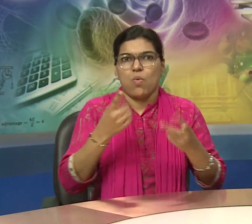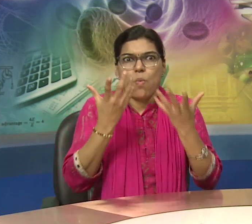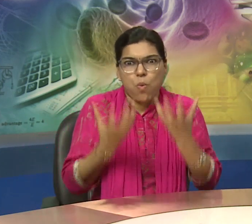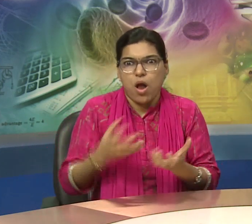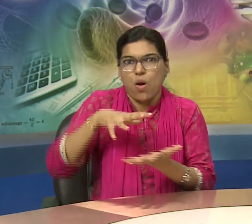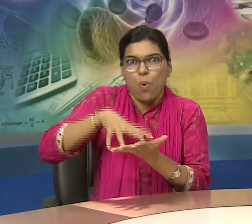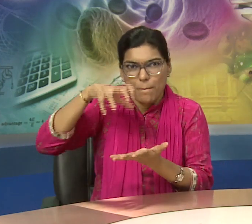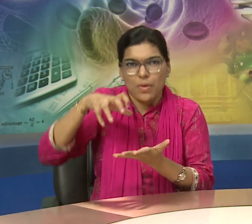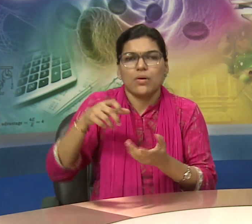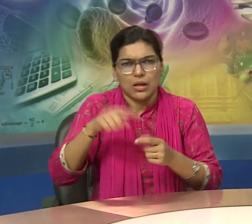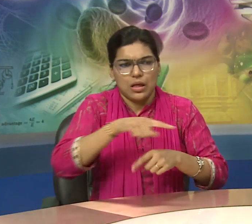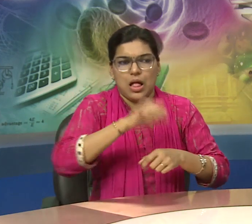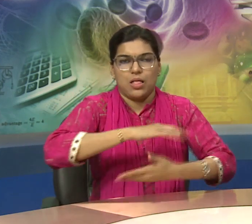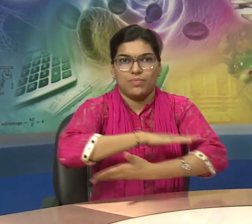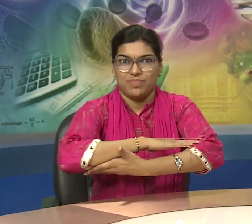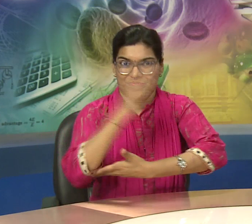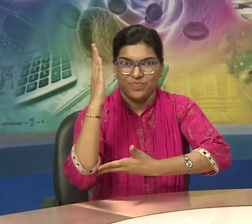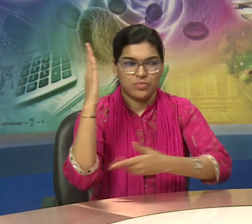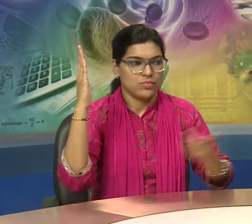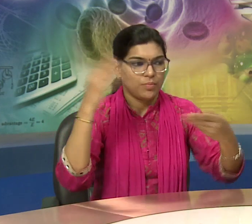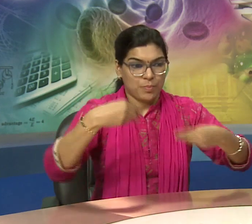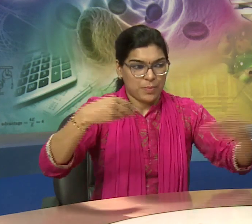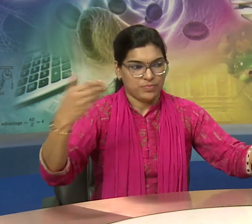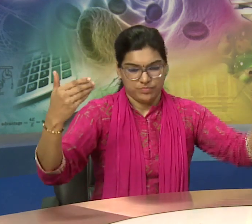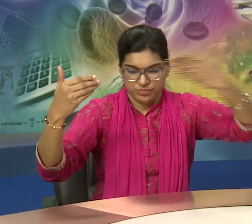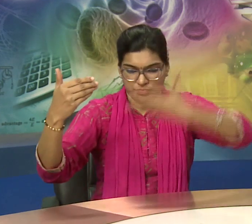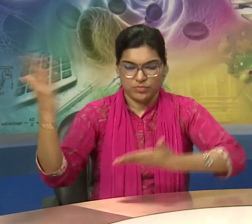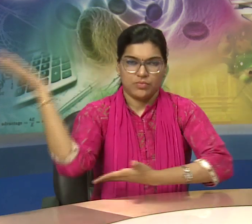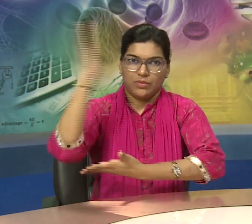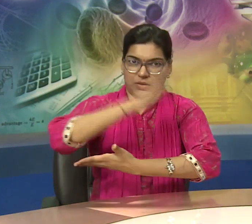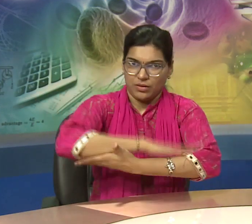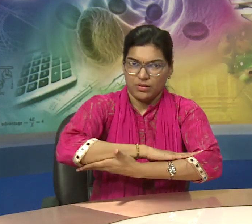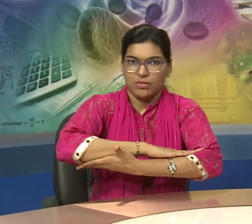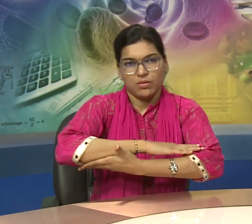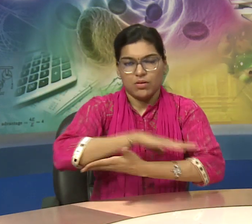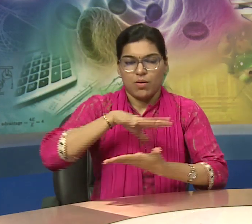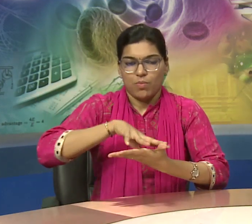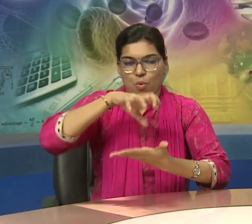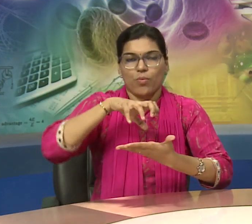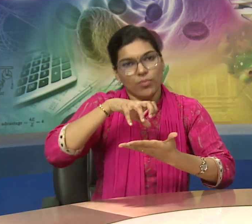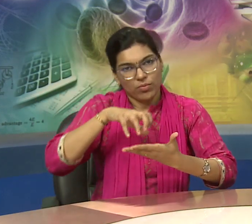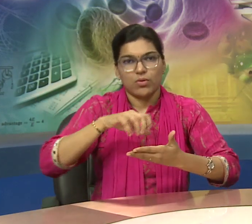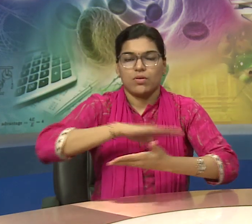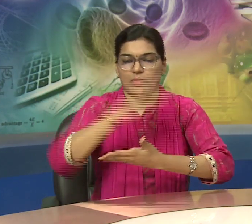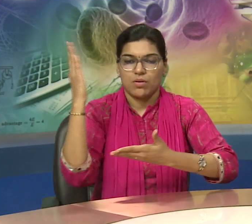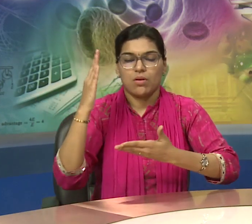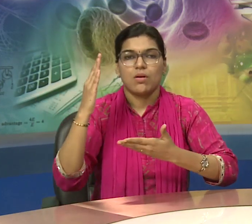scan any image, sometimes scan our hands, fingers also.